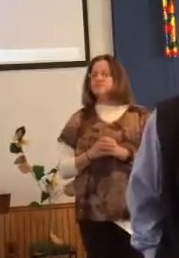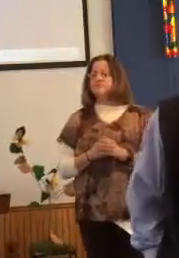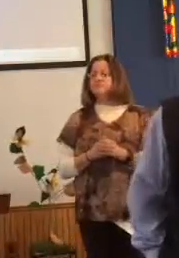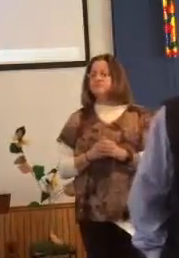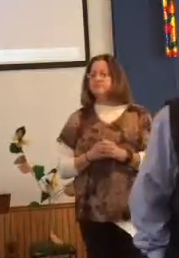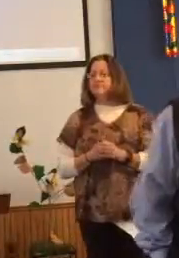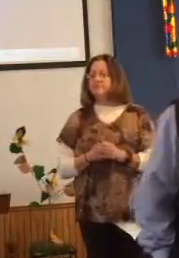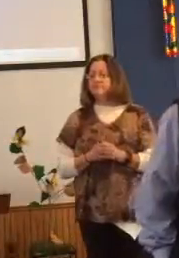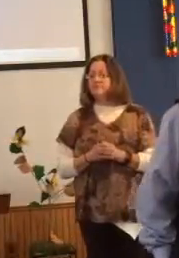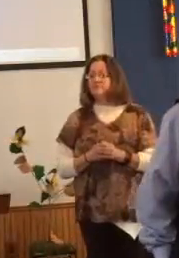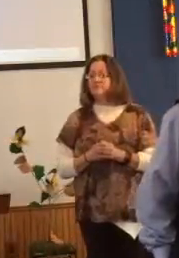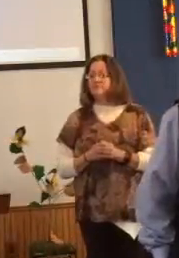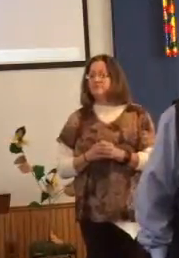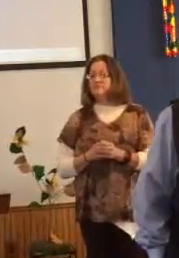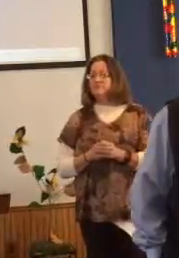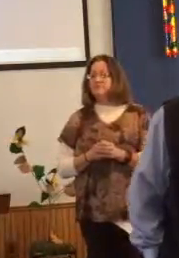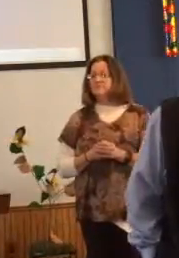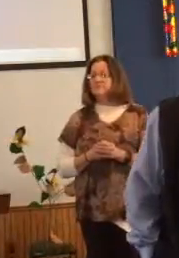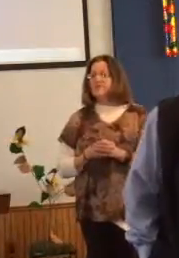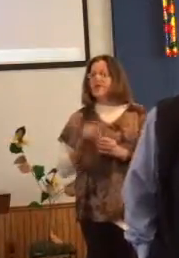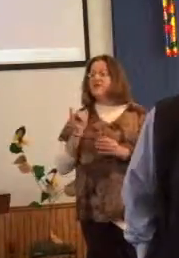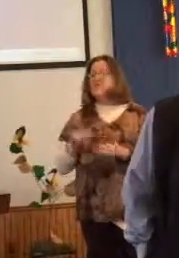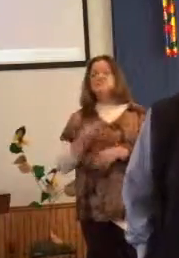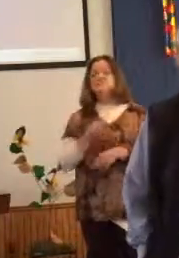called to trust the path